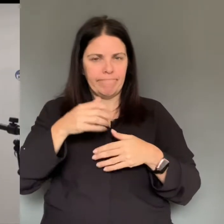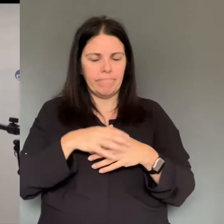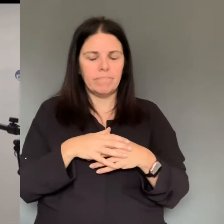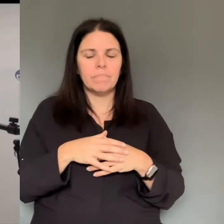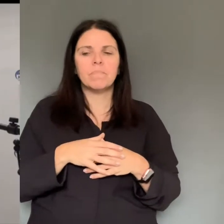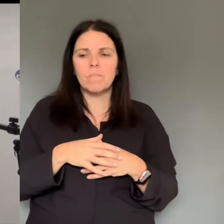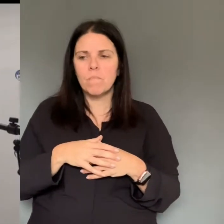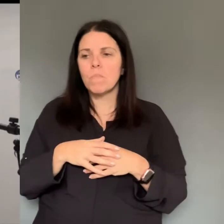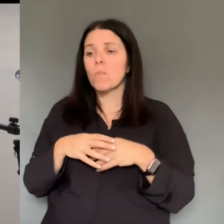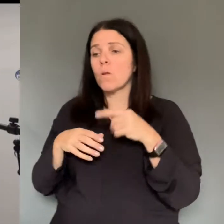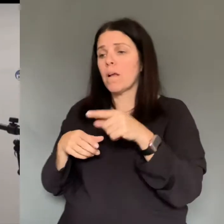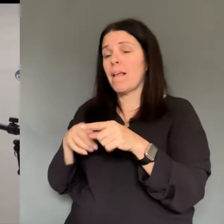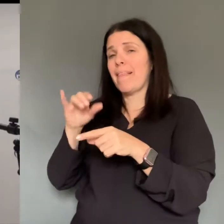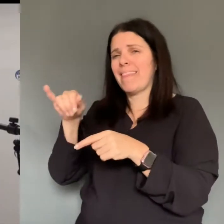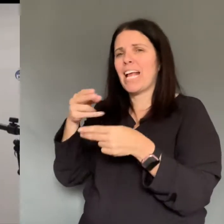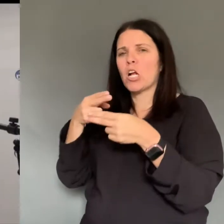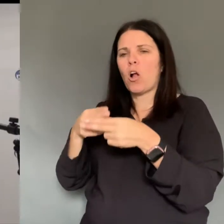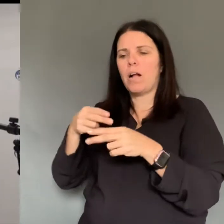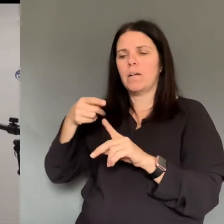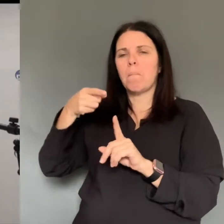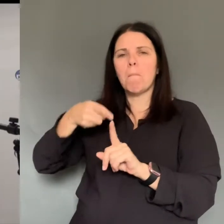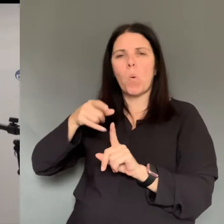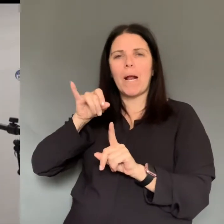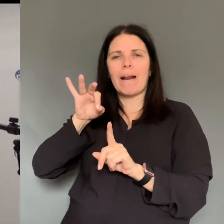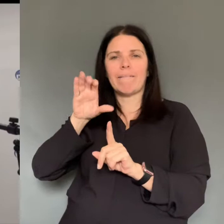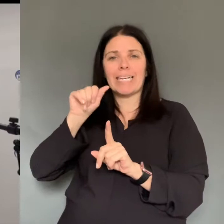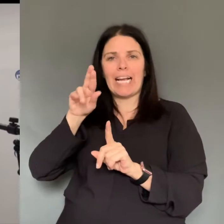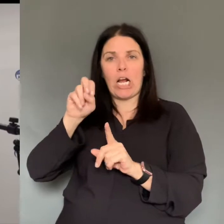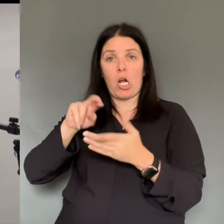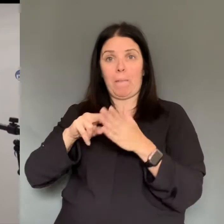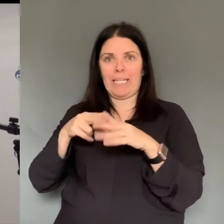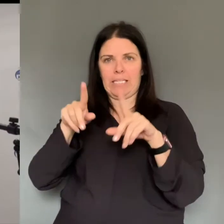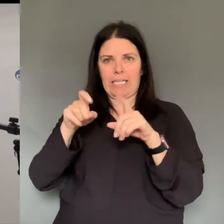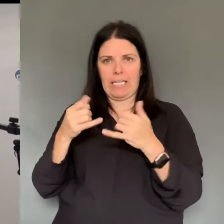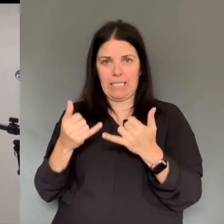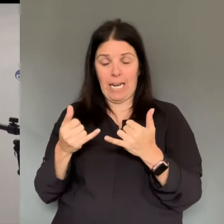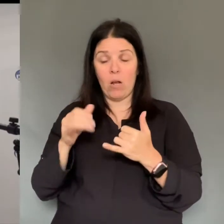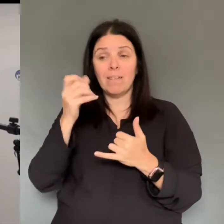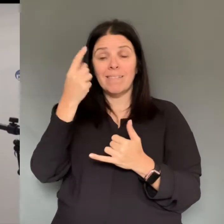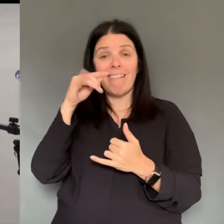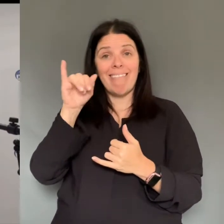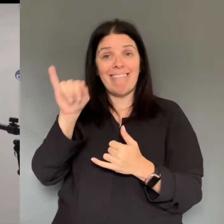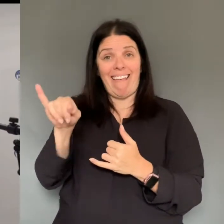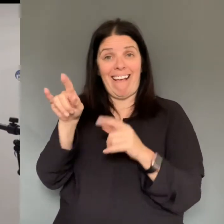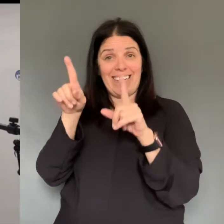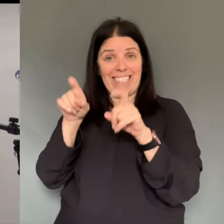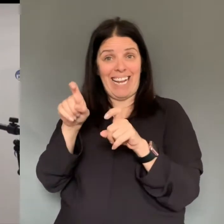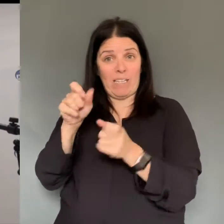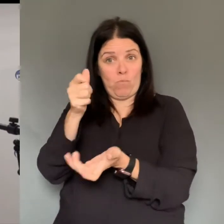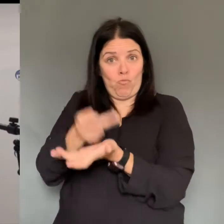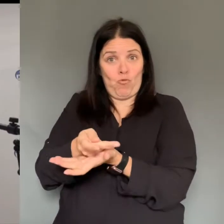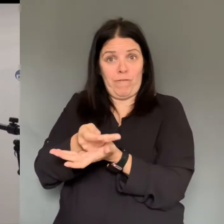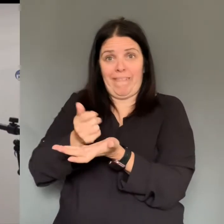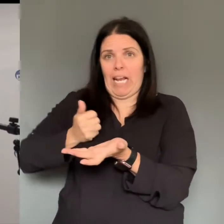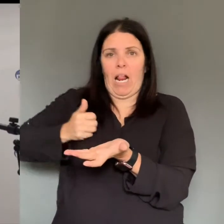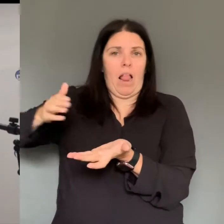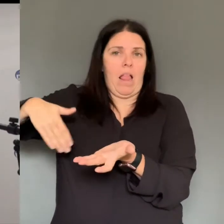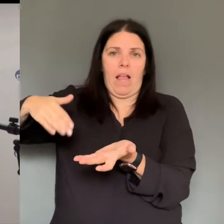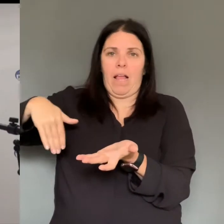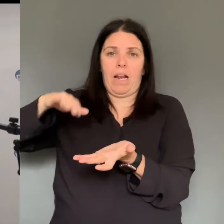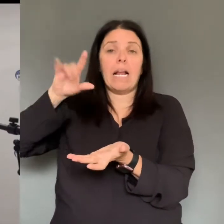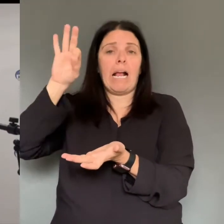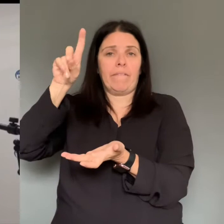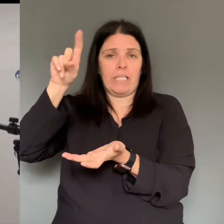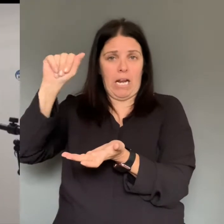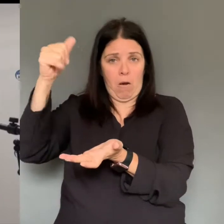then those are the kits that can be used out in the field. We would like to see something like that because it would really speed up some of that process